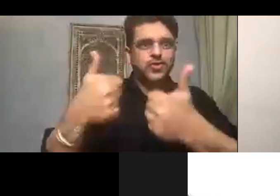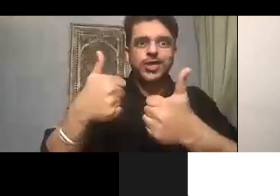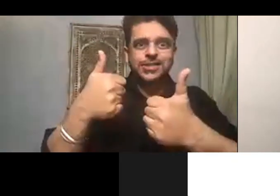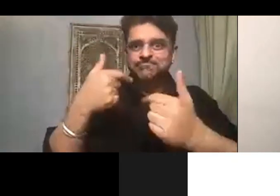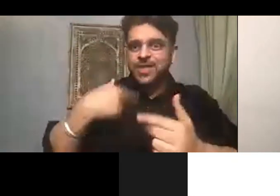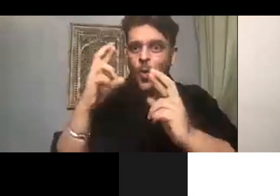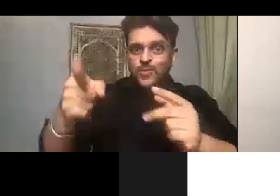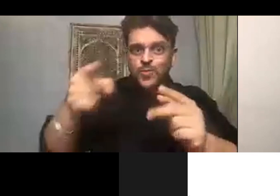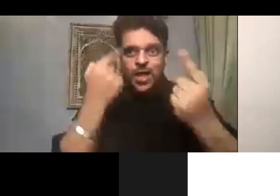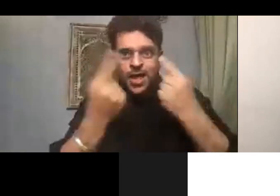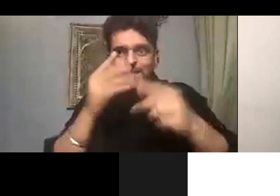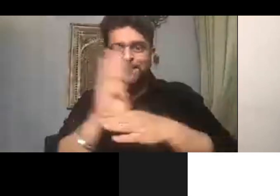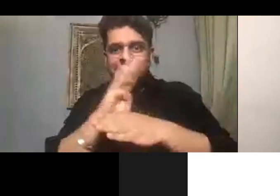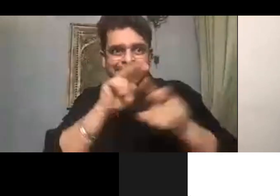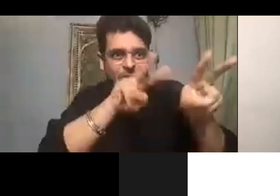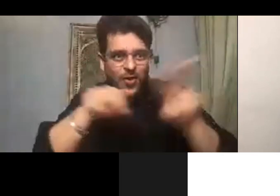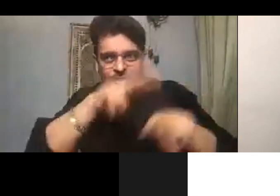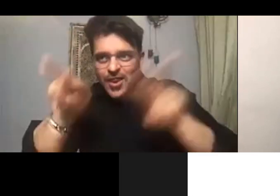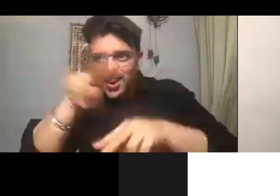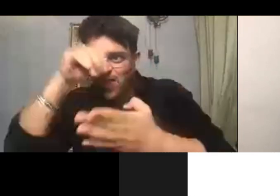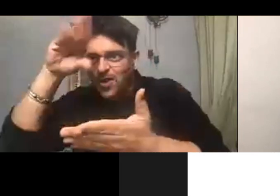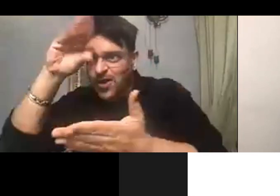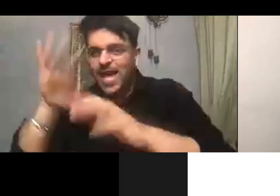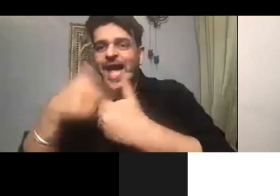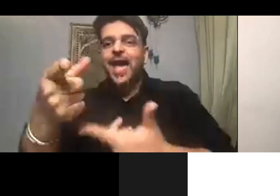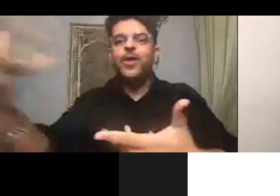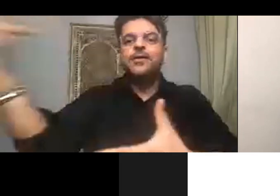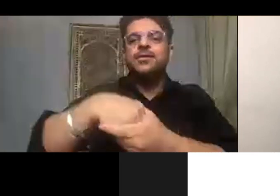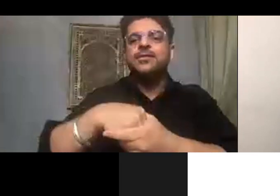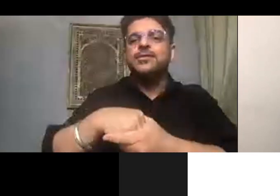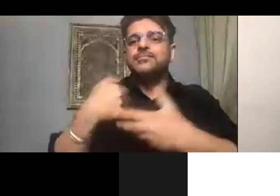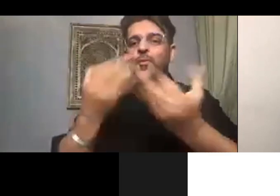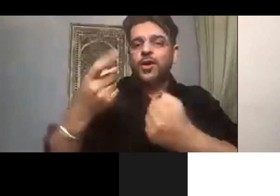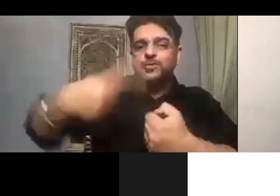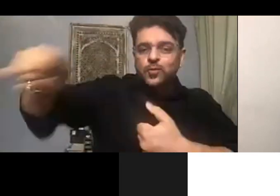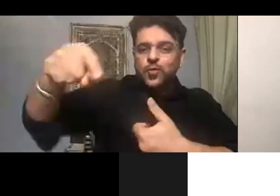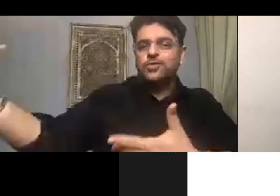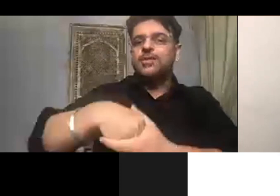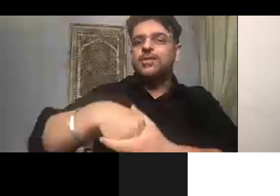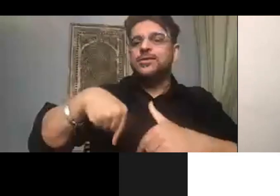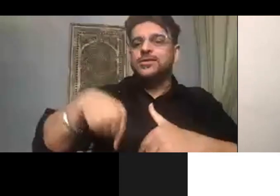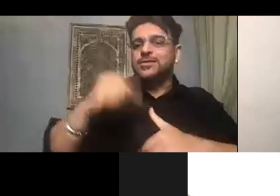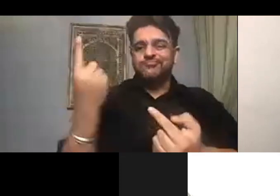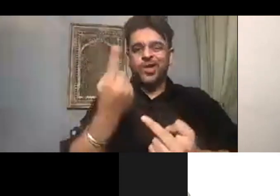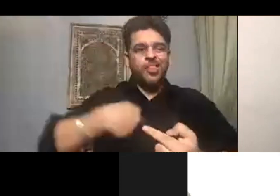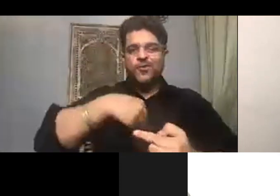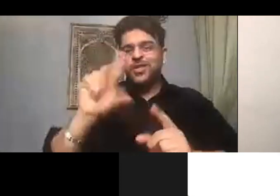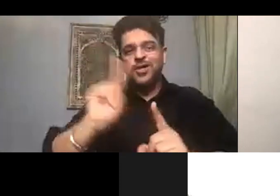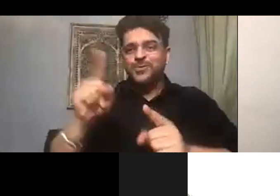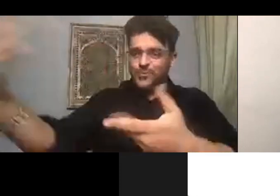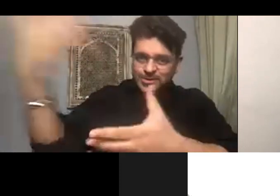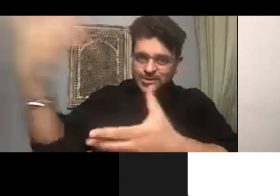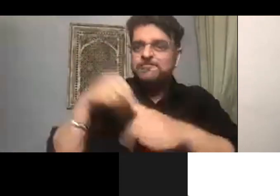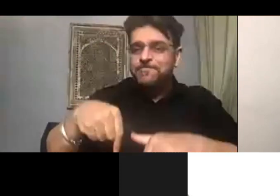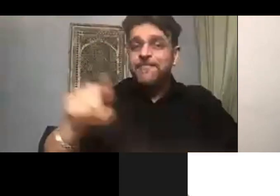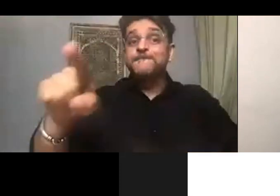be overwhelming, but I'm sure that you will find time to just look at everything, and you all be a part of this.